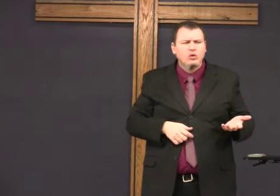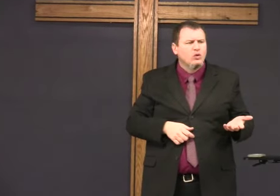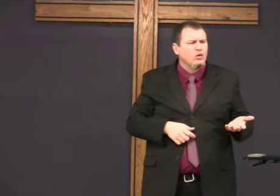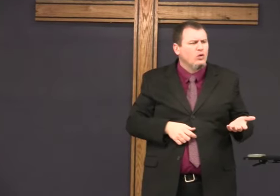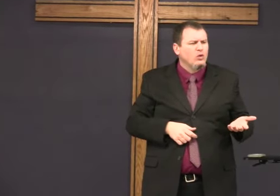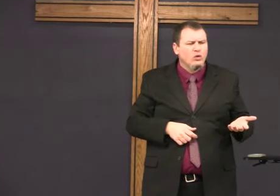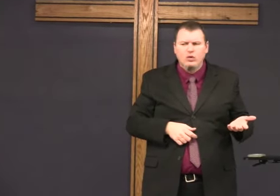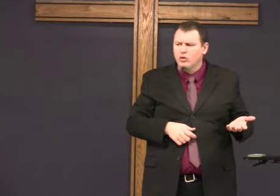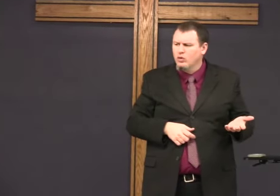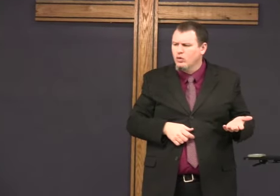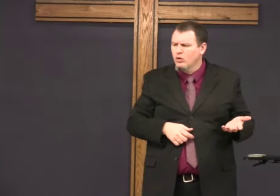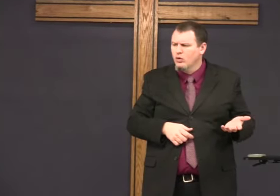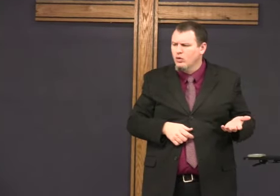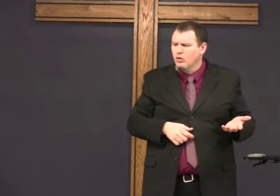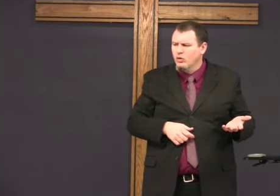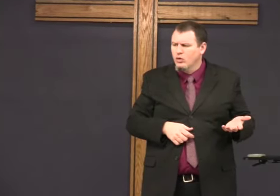Nehemiah, who called Nehemiah to go